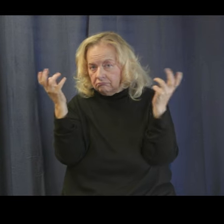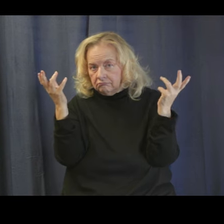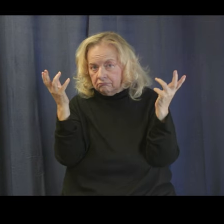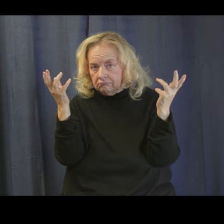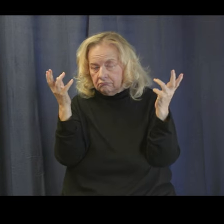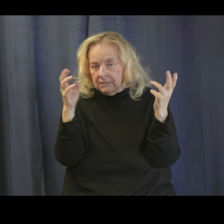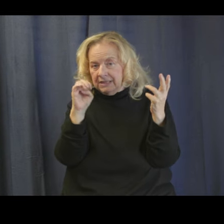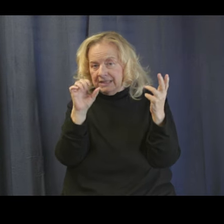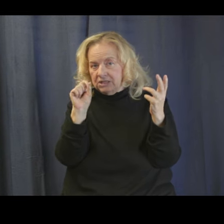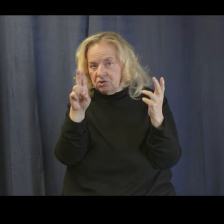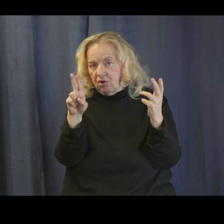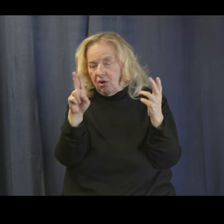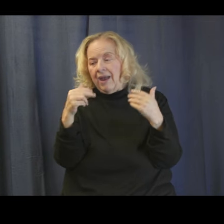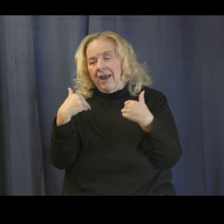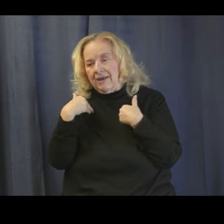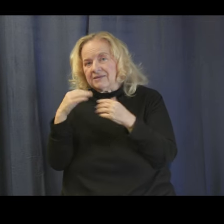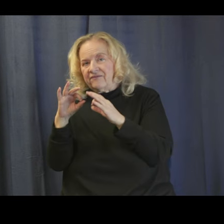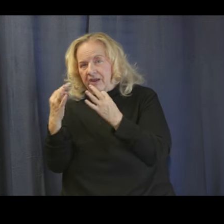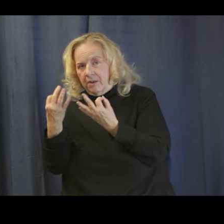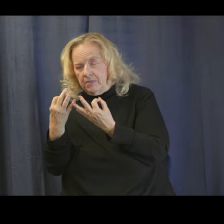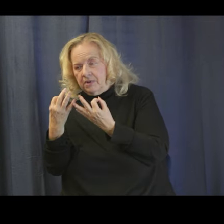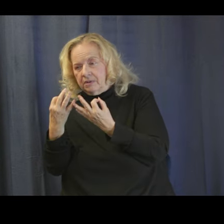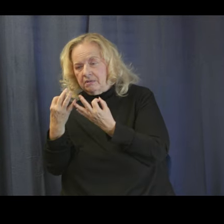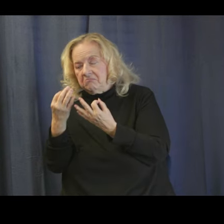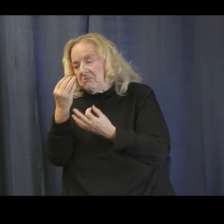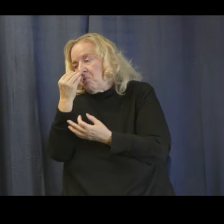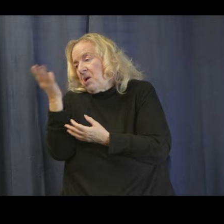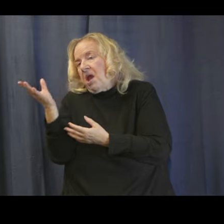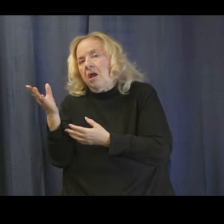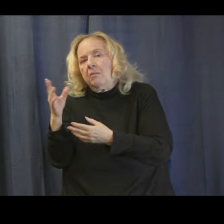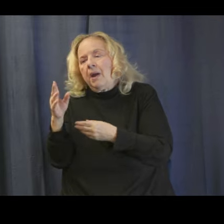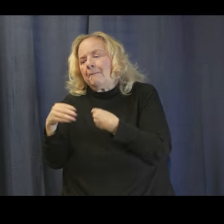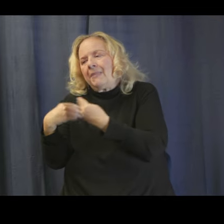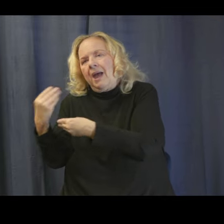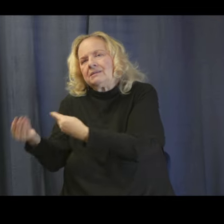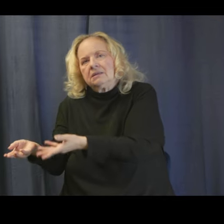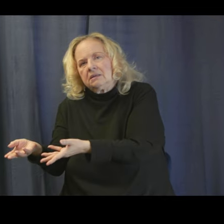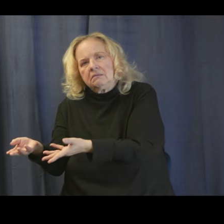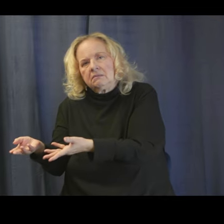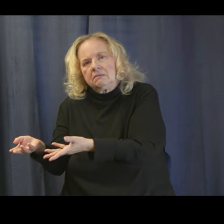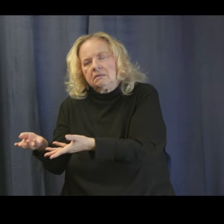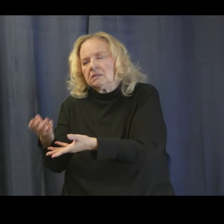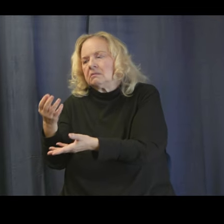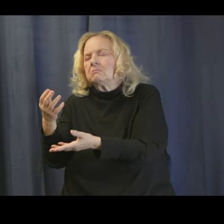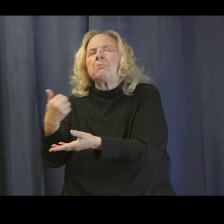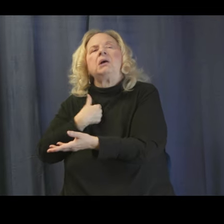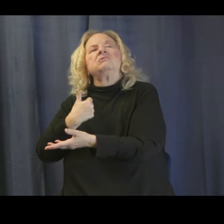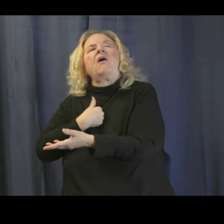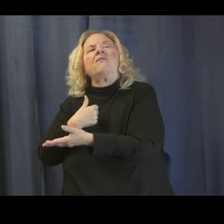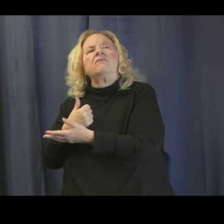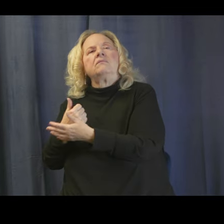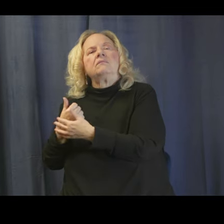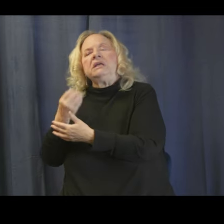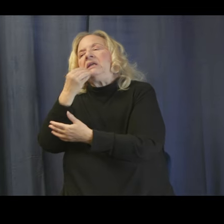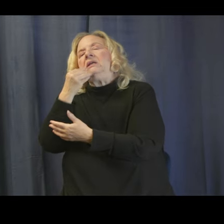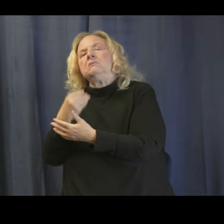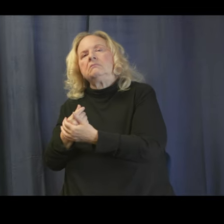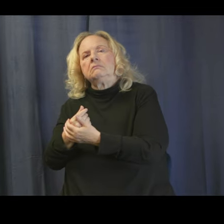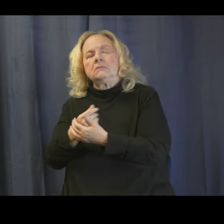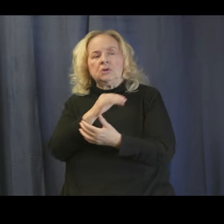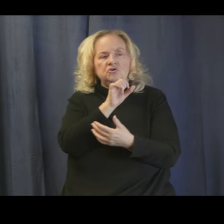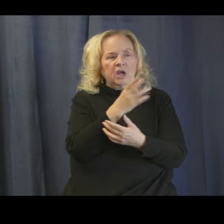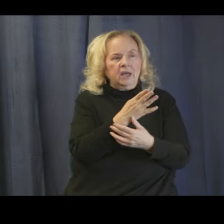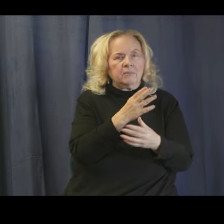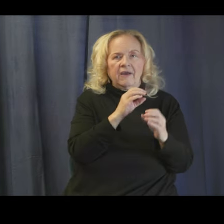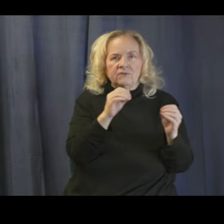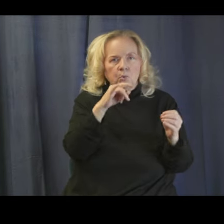is Esau has a family and he doesn't care about passing it on. He just cares about himself.